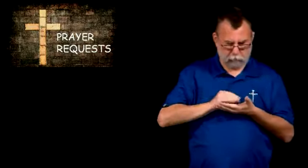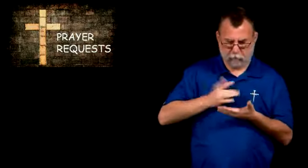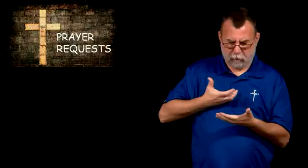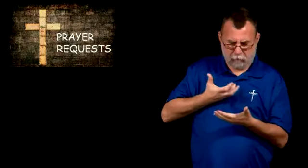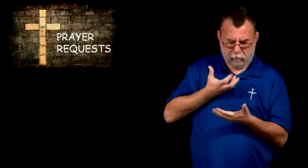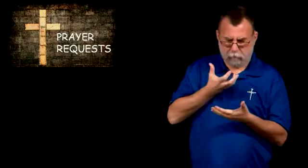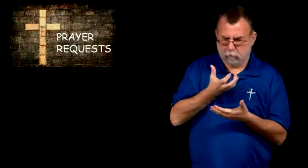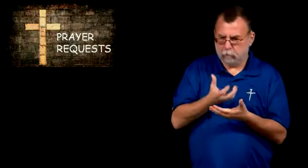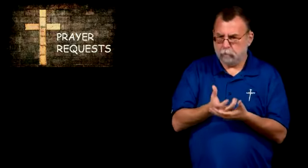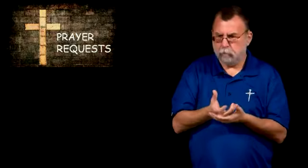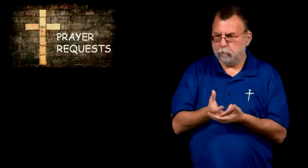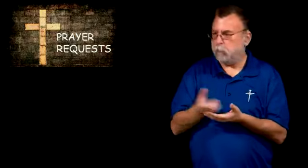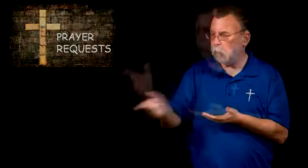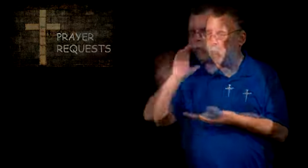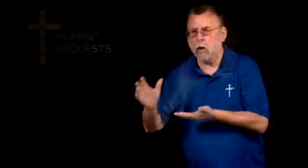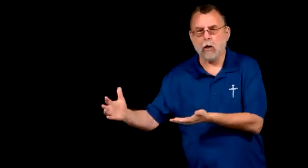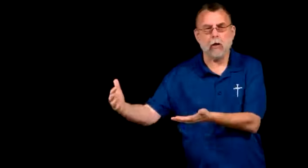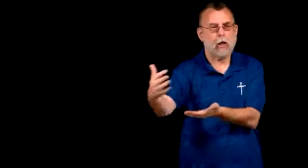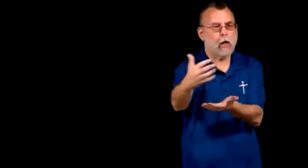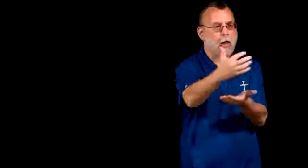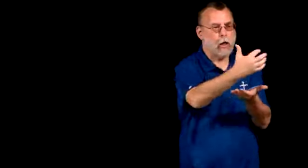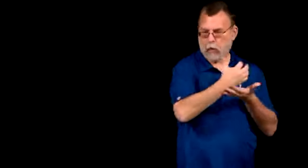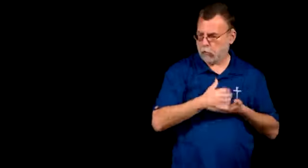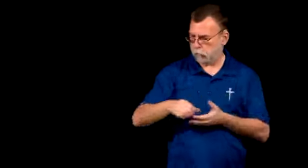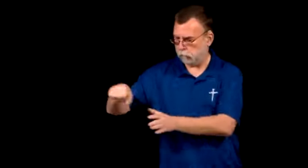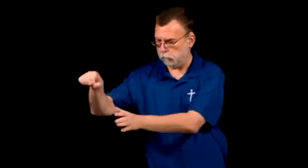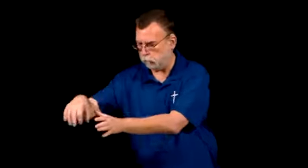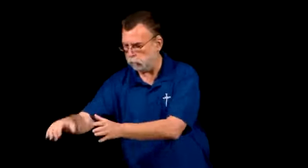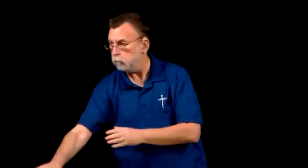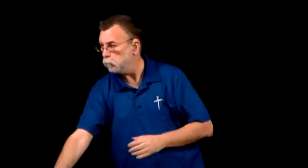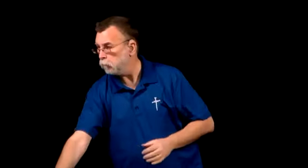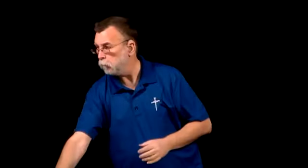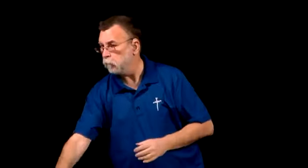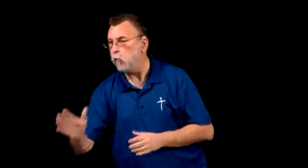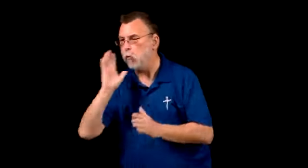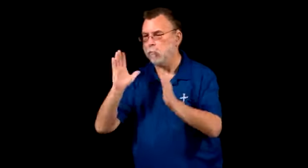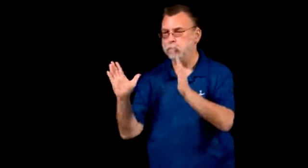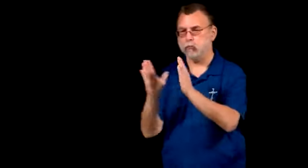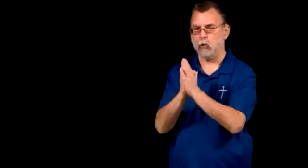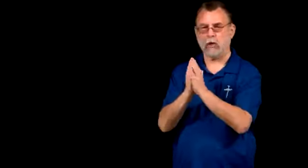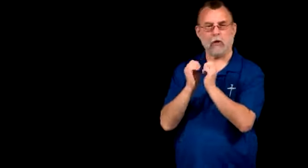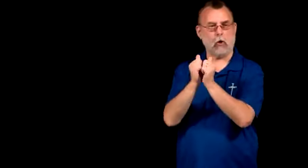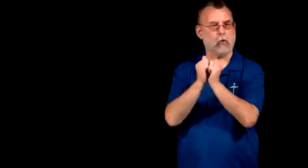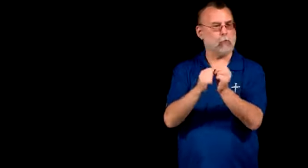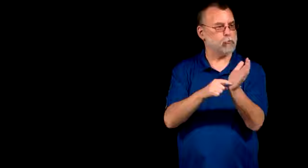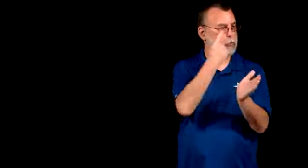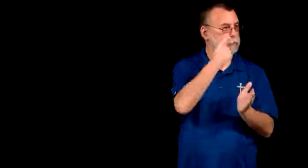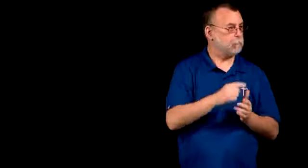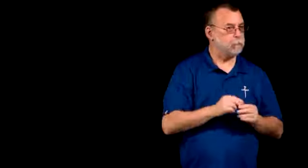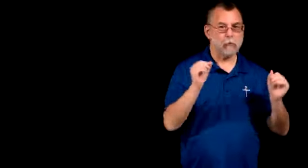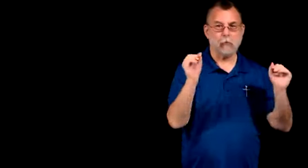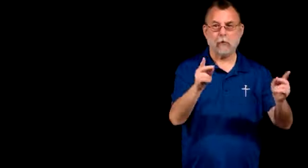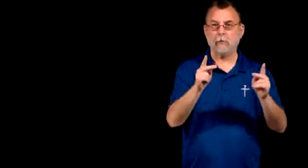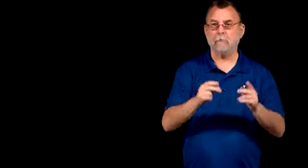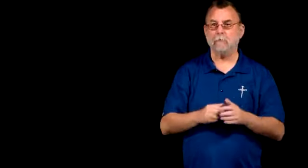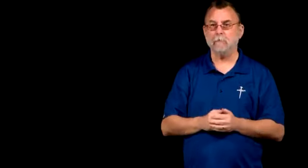If you would like to offer a prayer request, you can put what is on your heart and mind onto the paper. We will collect them and put them in the box for